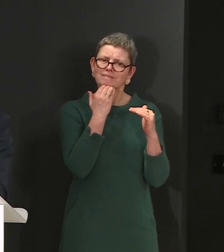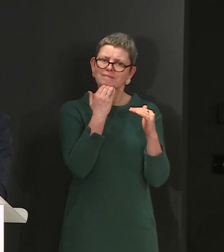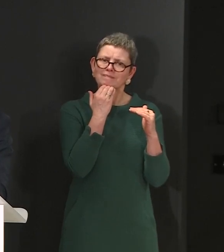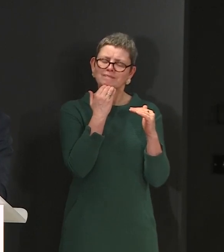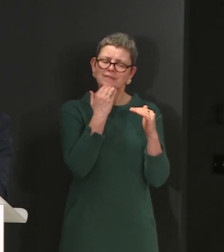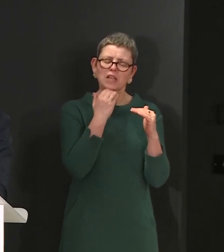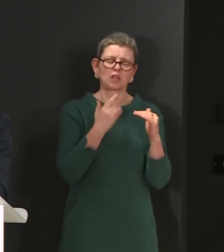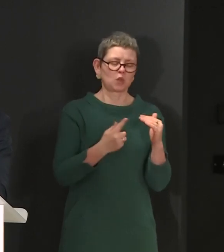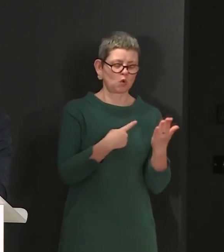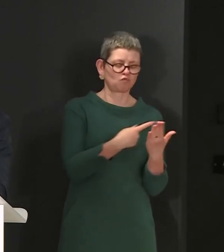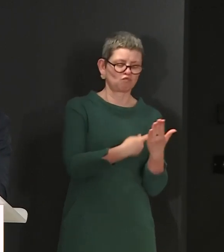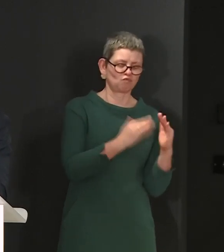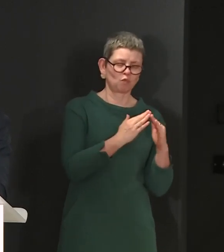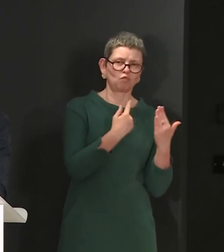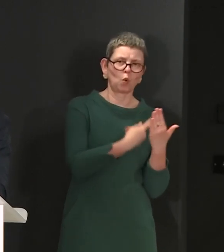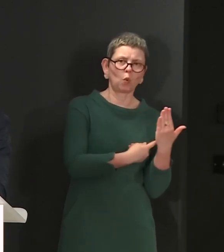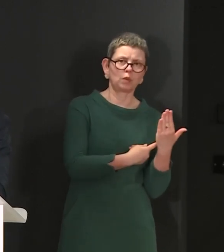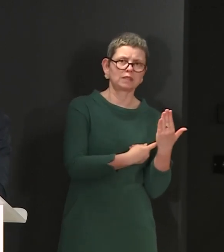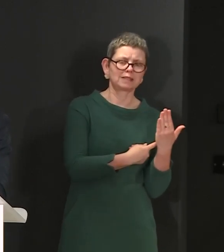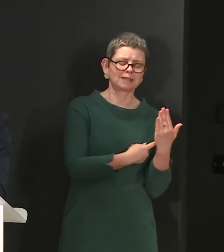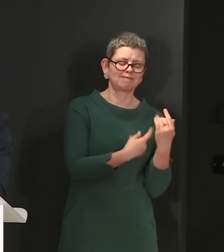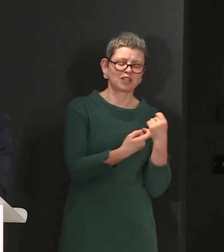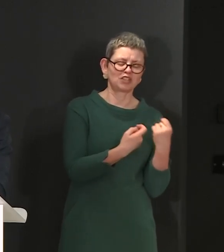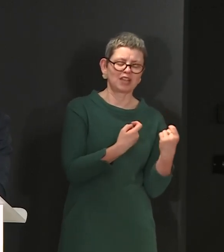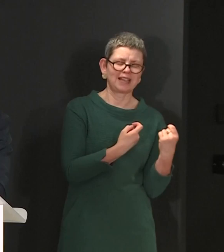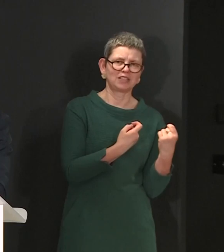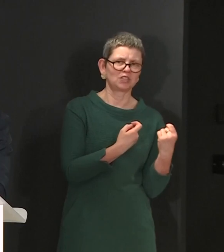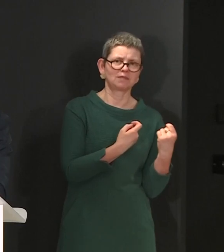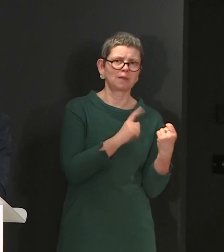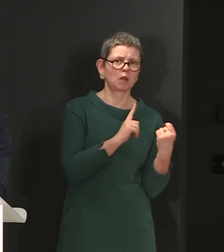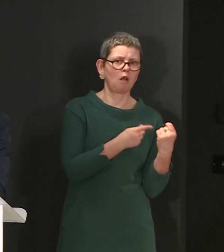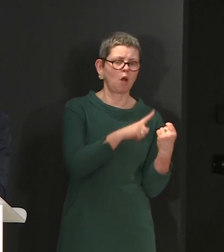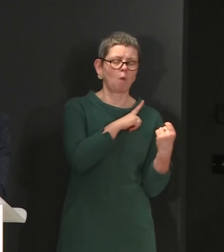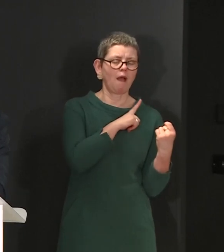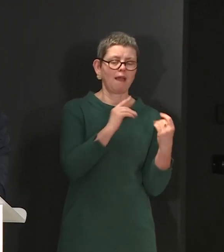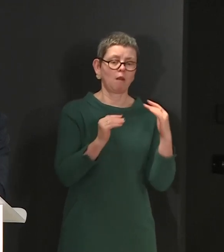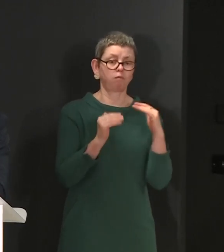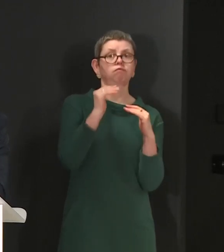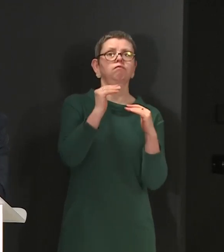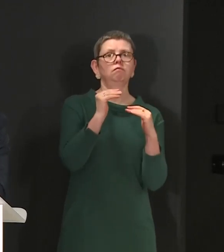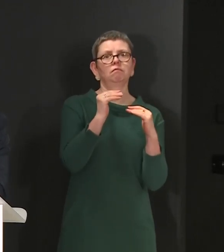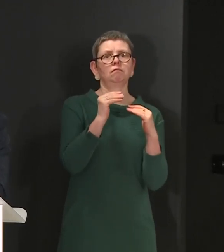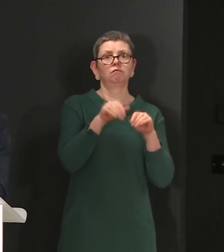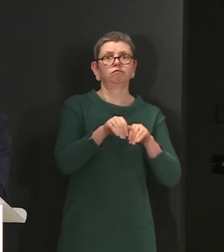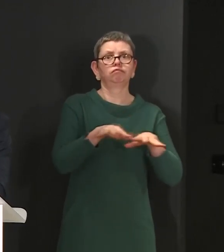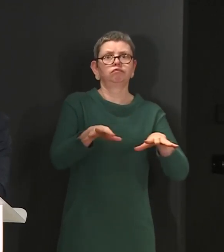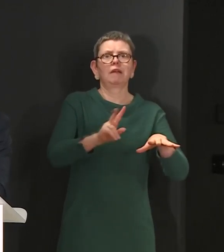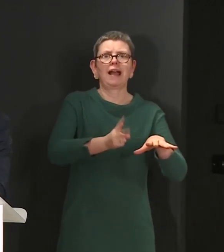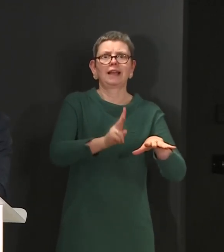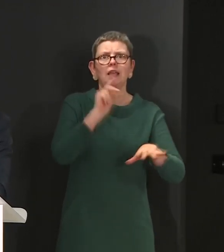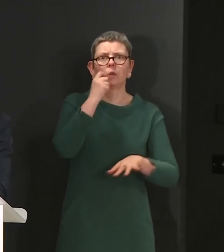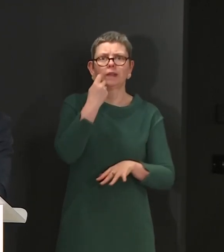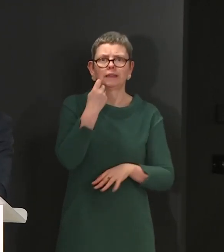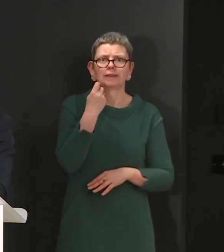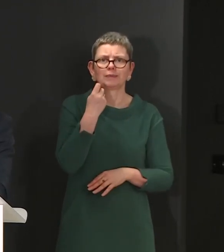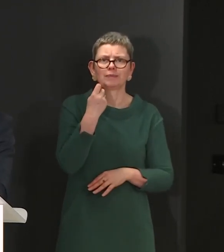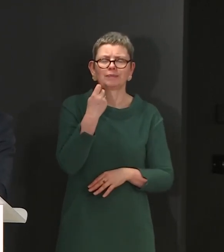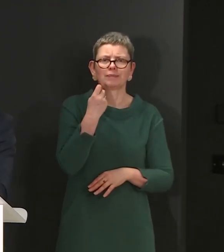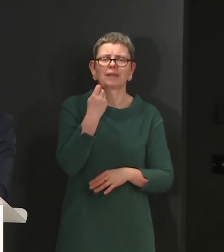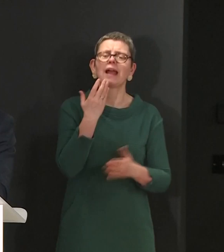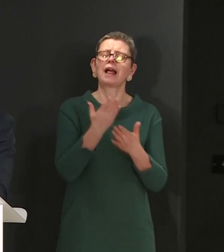in the restrictions that we're all enduring just now wouldn't lead us back into that exponential growth. And that's the real danger here, is that we relax